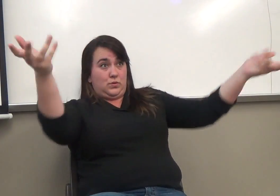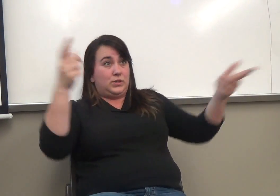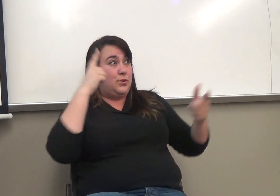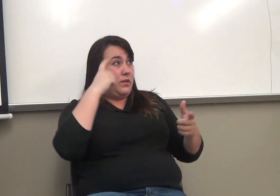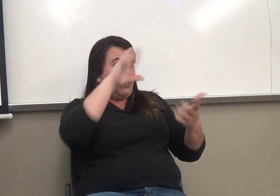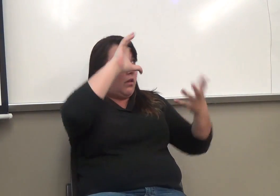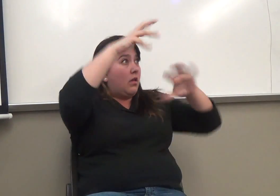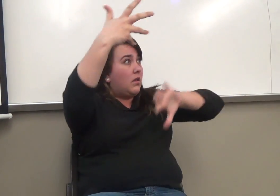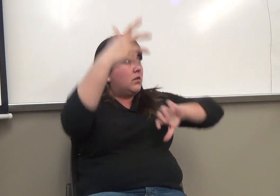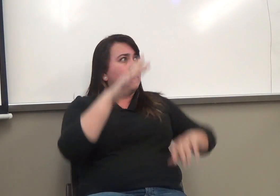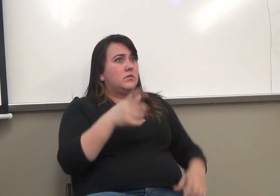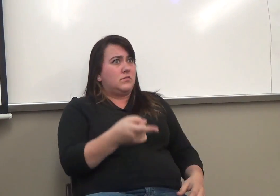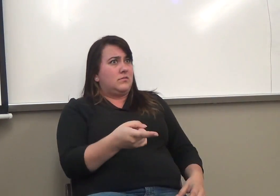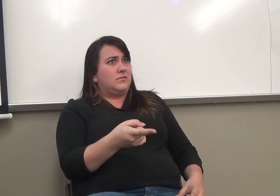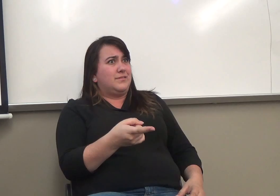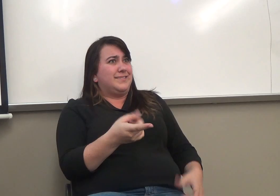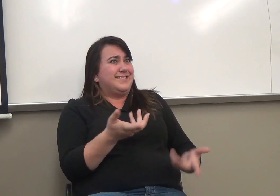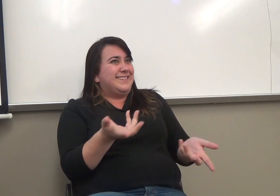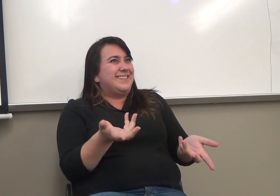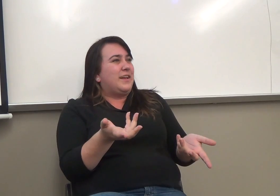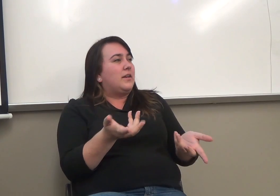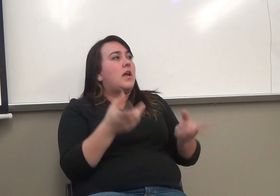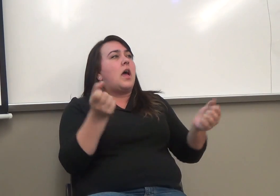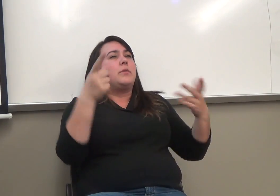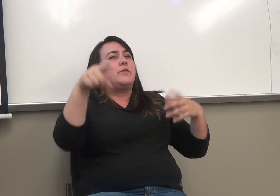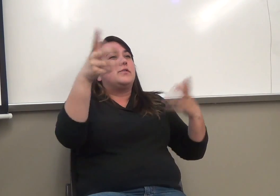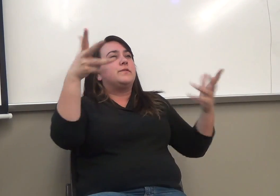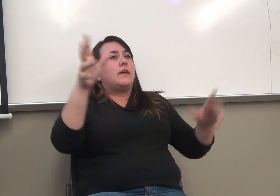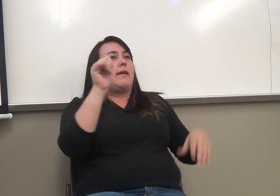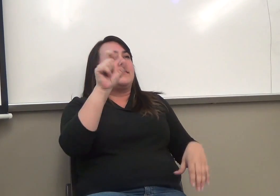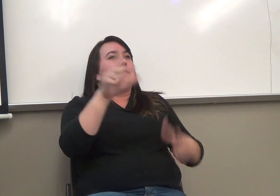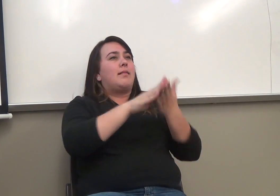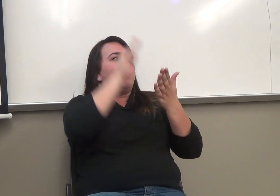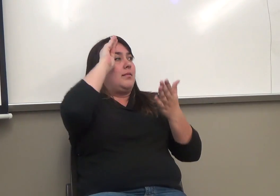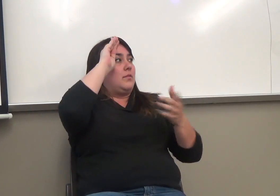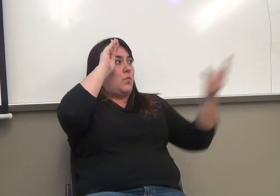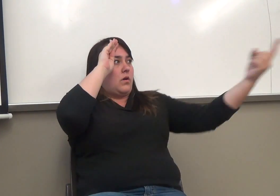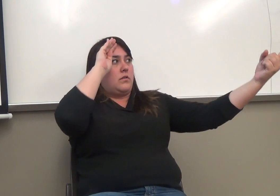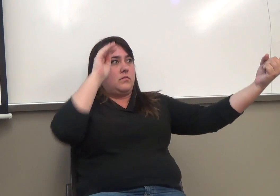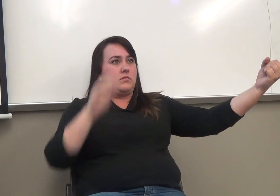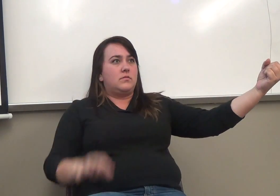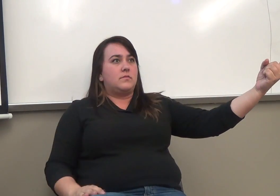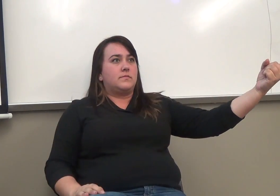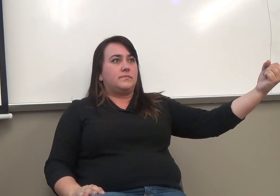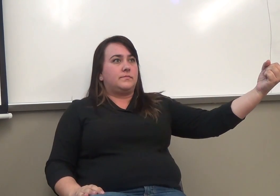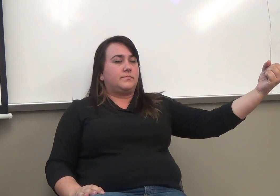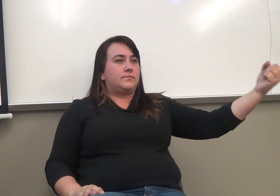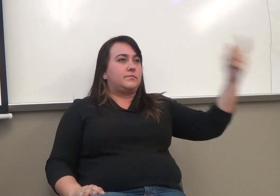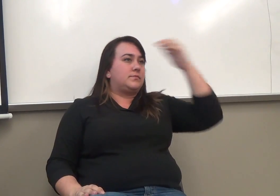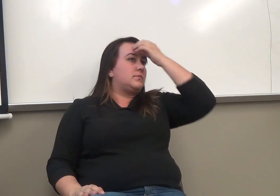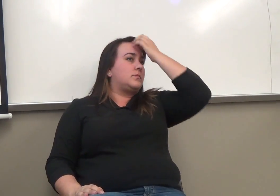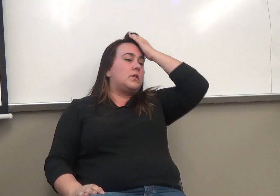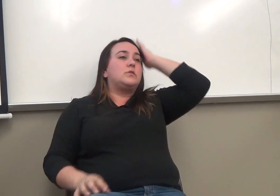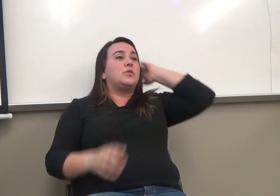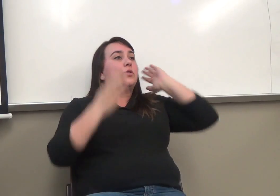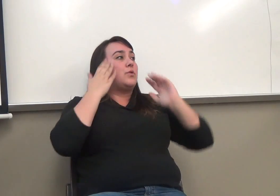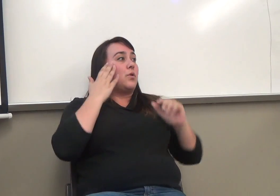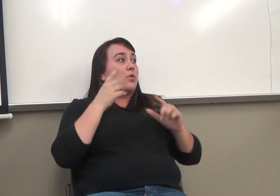confusing. Sandra, how many of you have taken ASL, sign language? Okay, so you know that her grammar